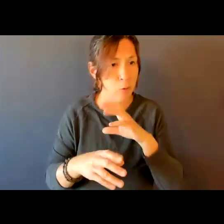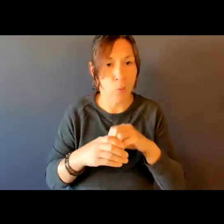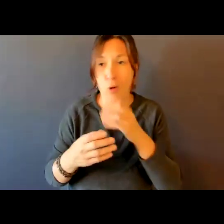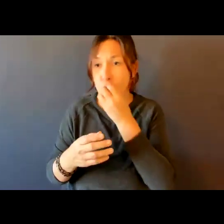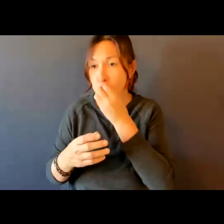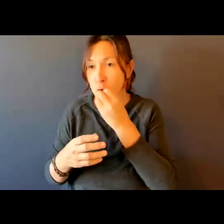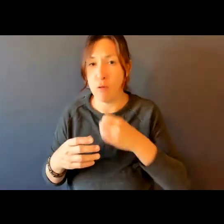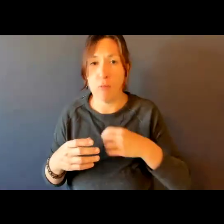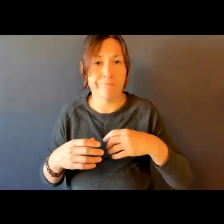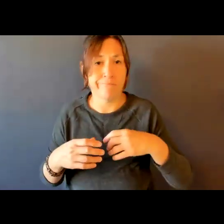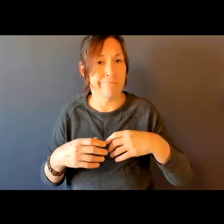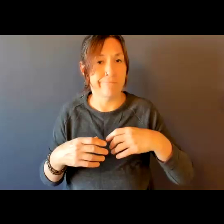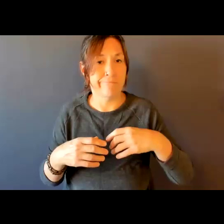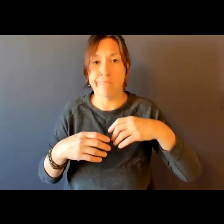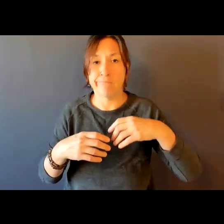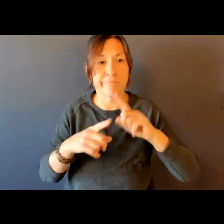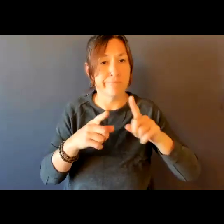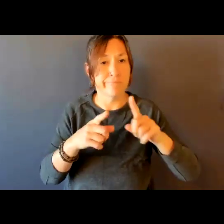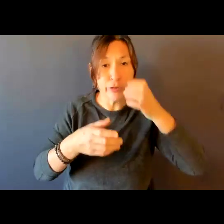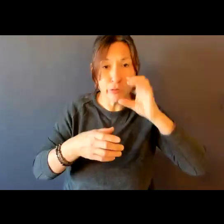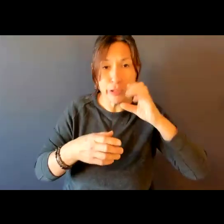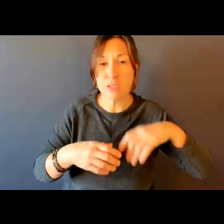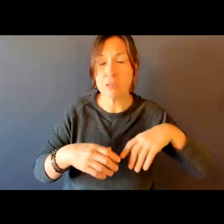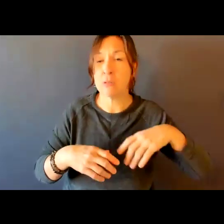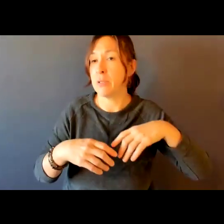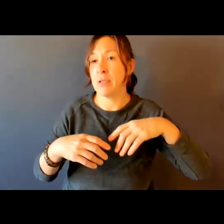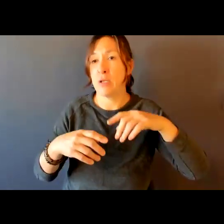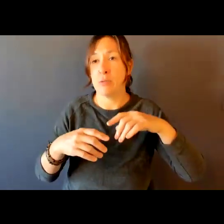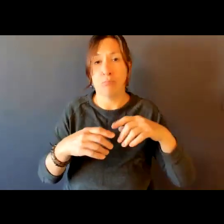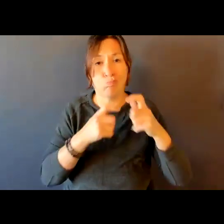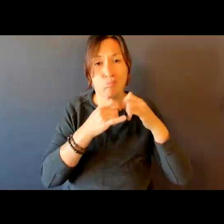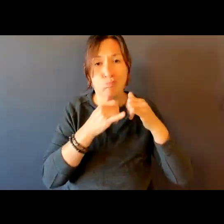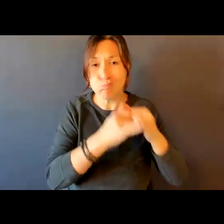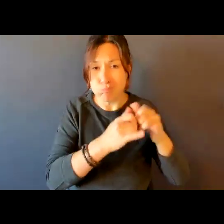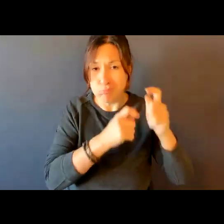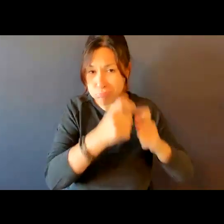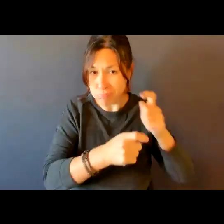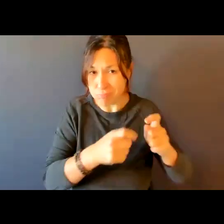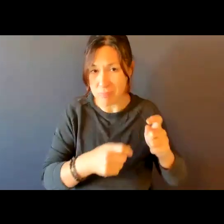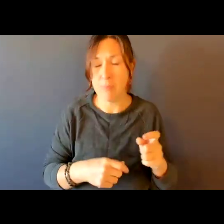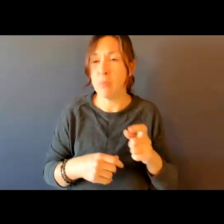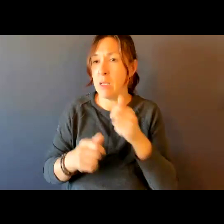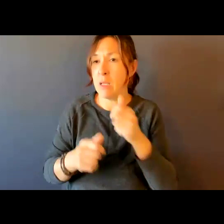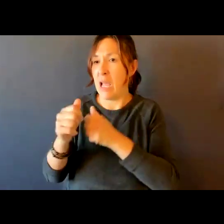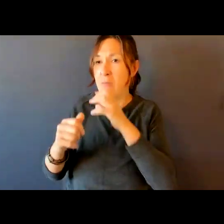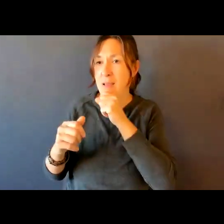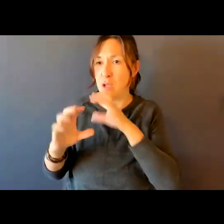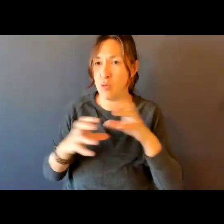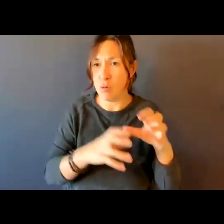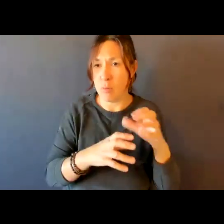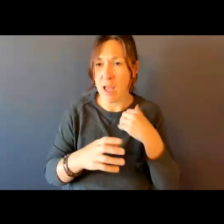refreshments, music, and raffle prizes. There will be something for every age group, including information on